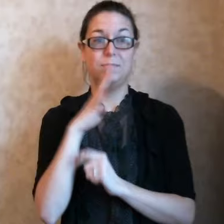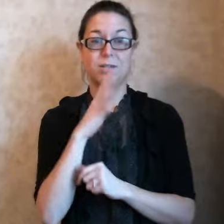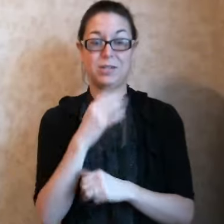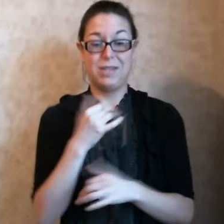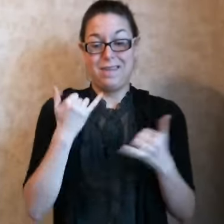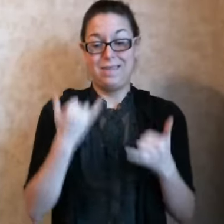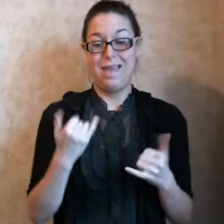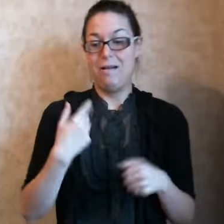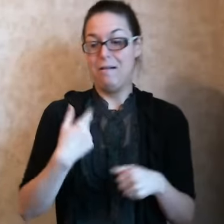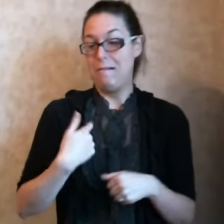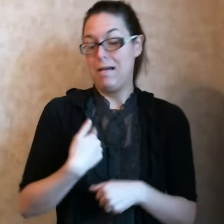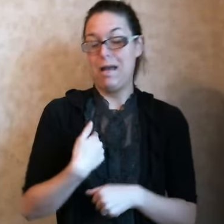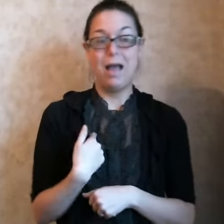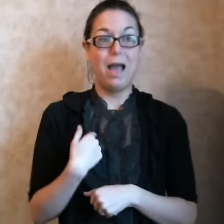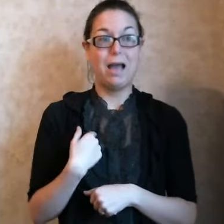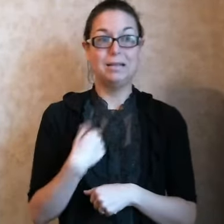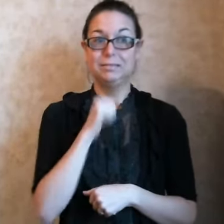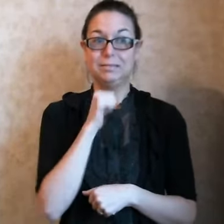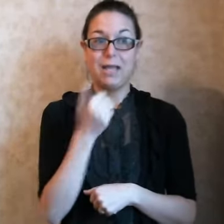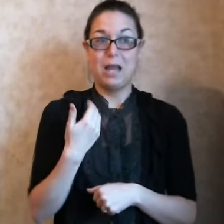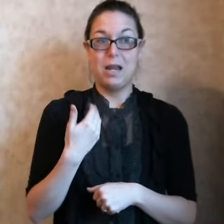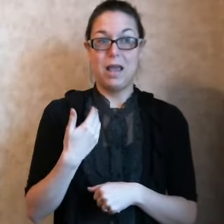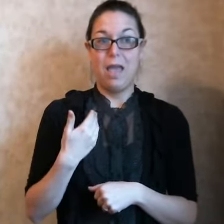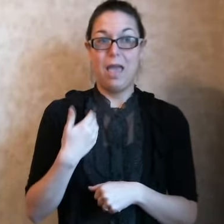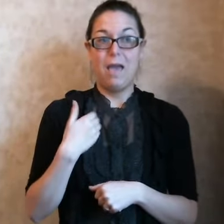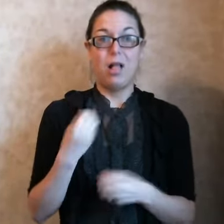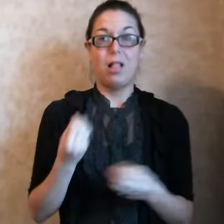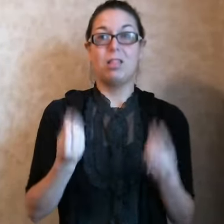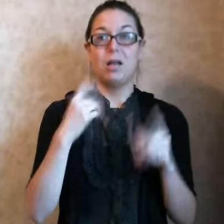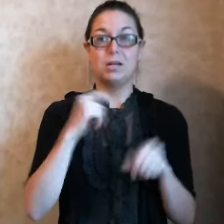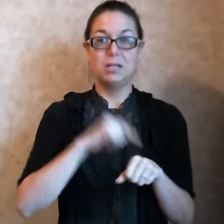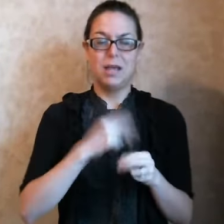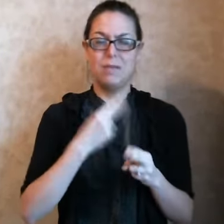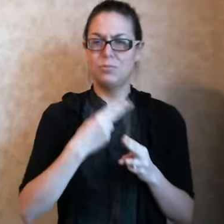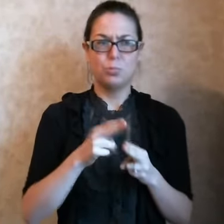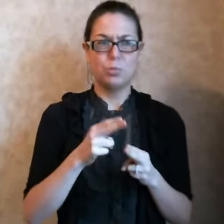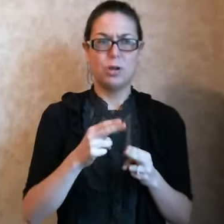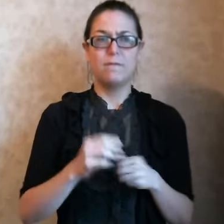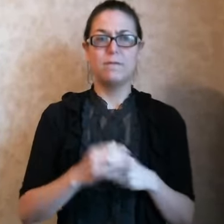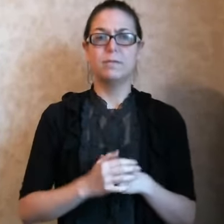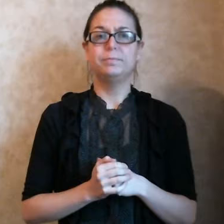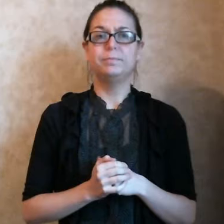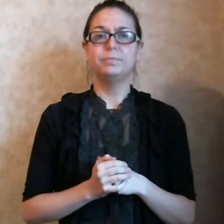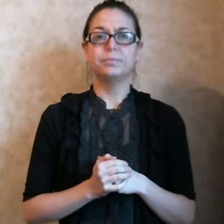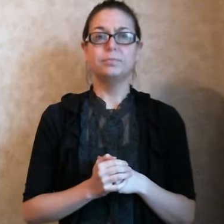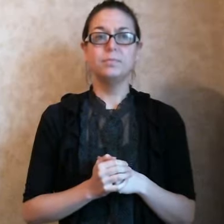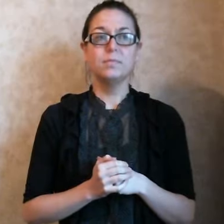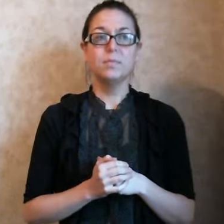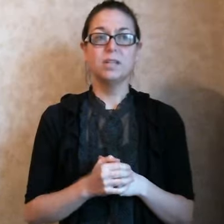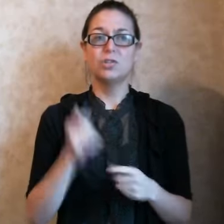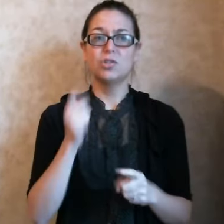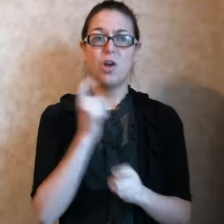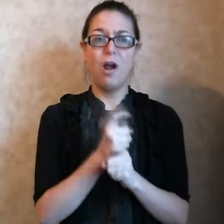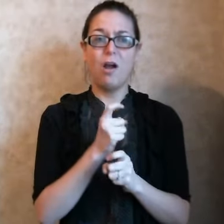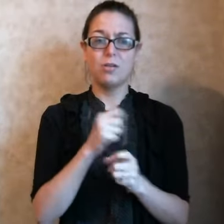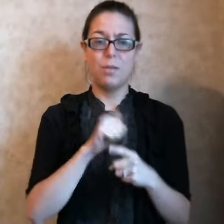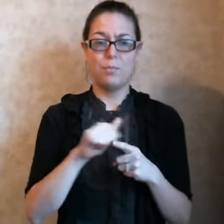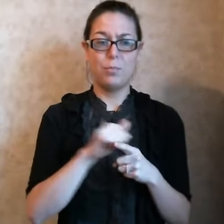didn't get that much time to learn it. So now it's on my own to practice it. They say it doesn't take long to learn at